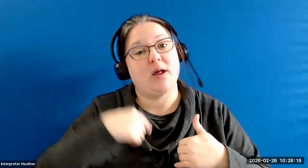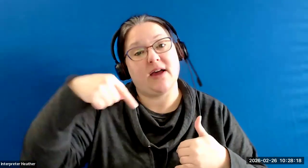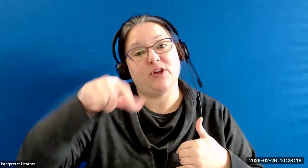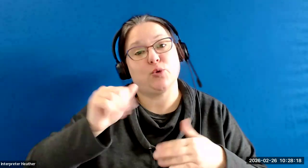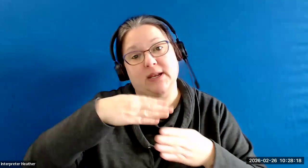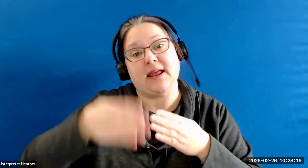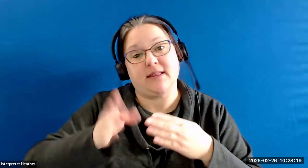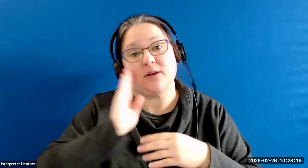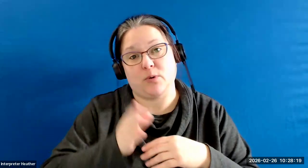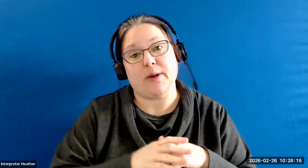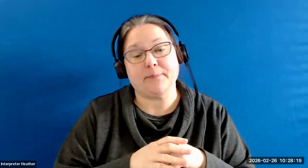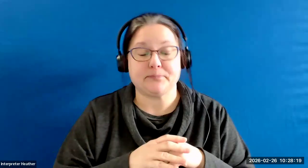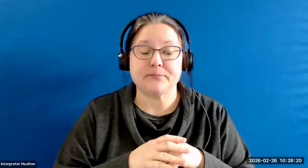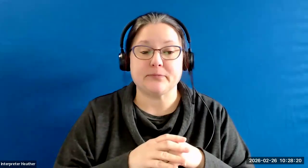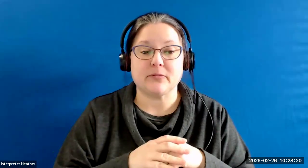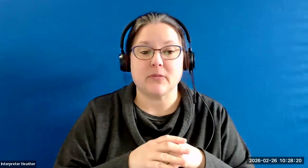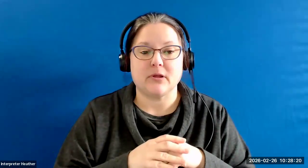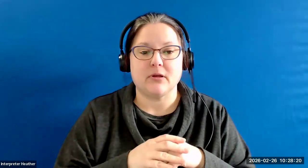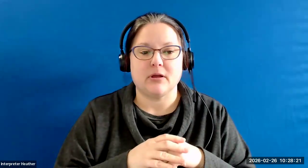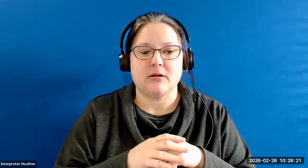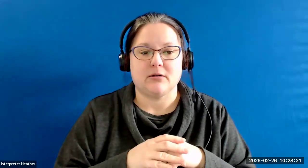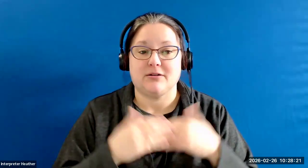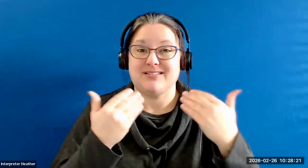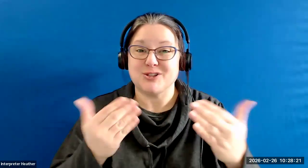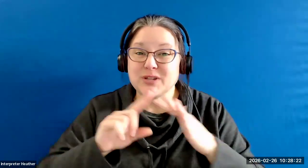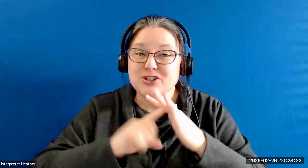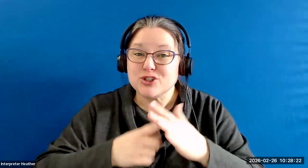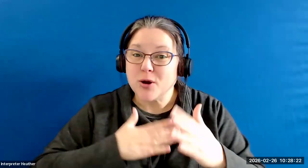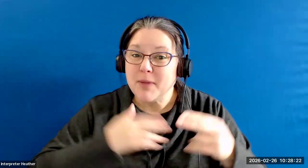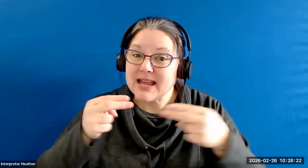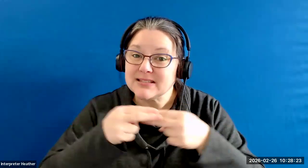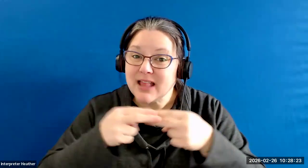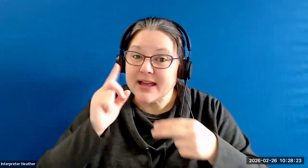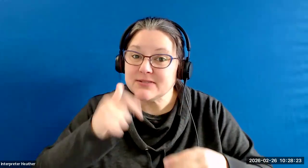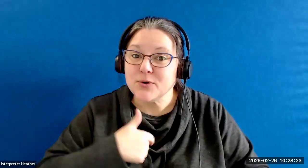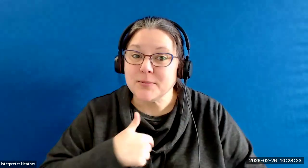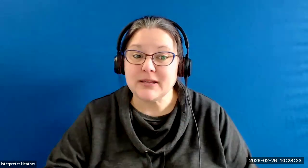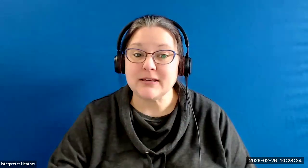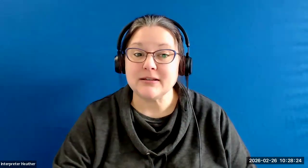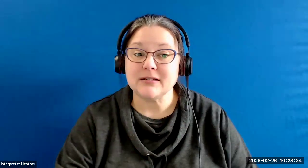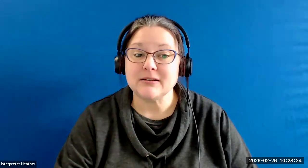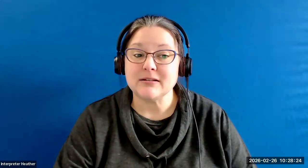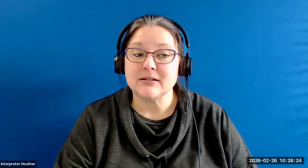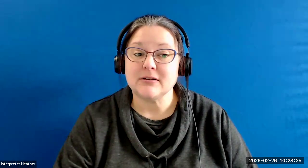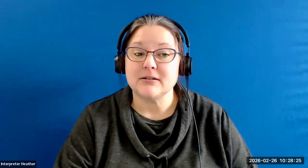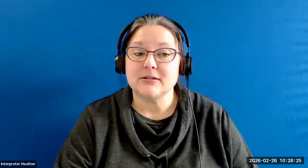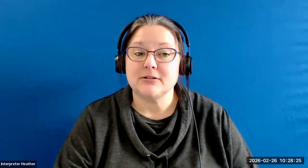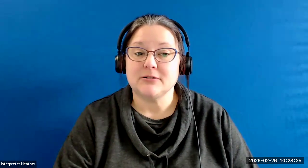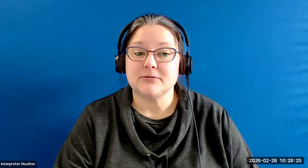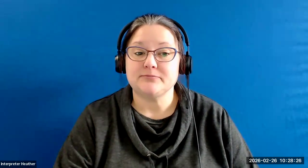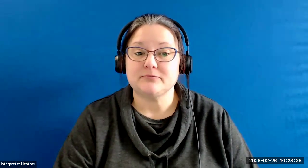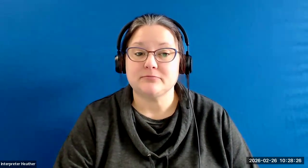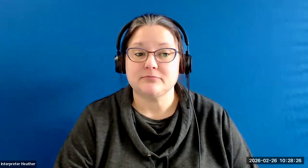well. So if we could just start the slides, the first slide deck, please.